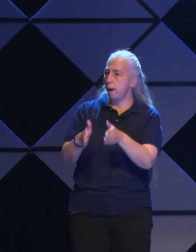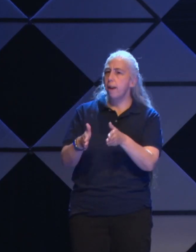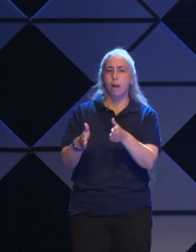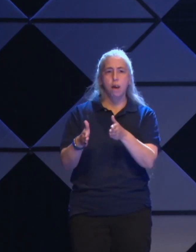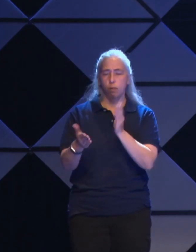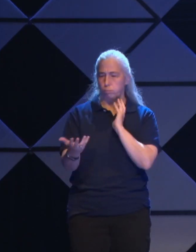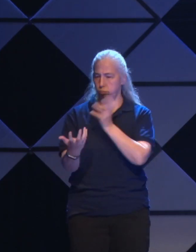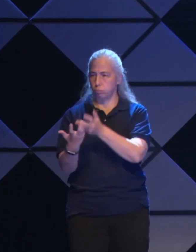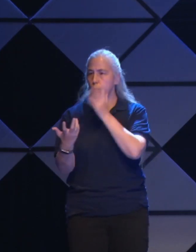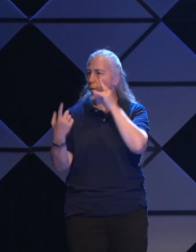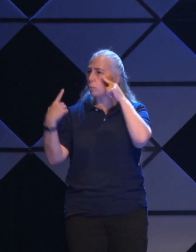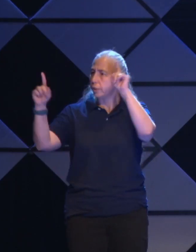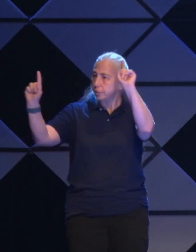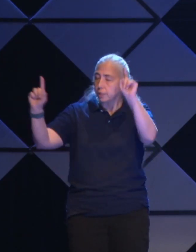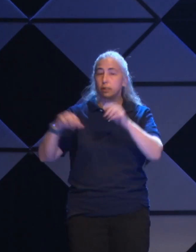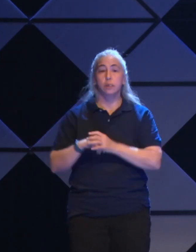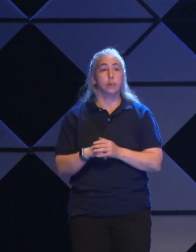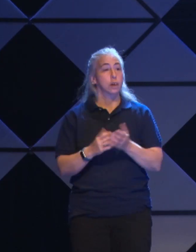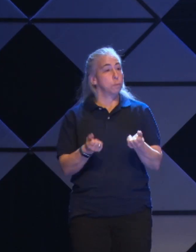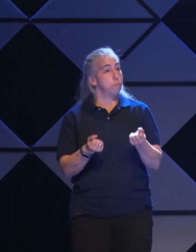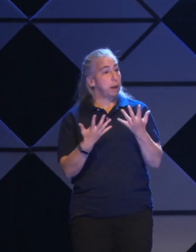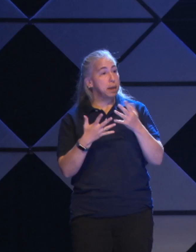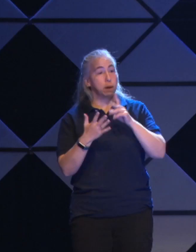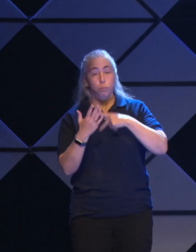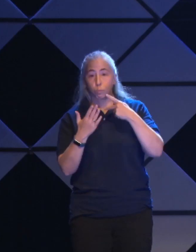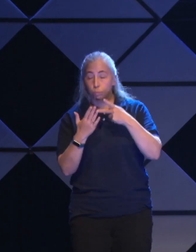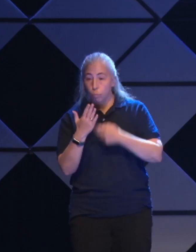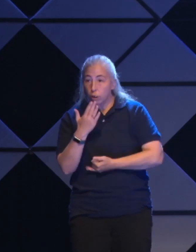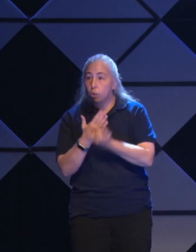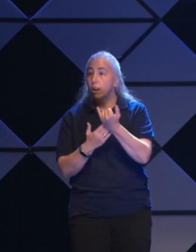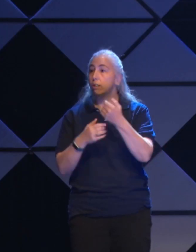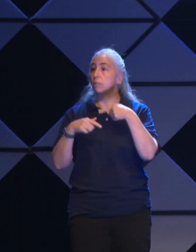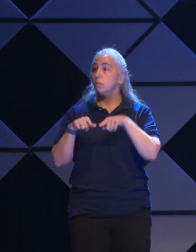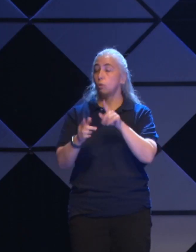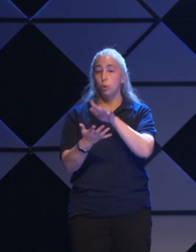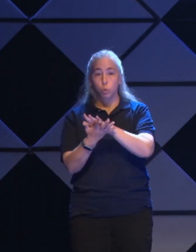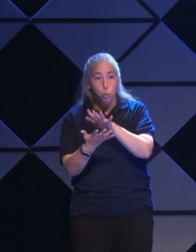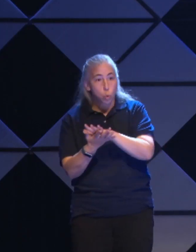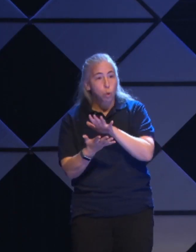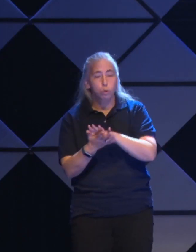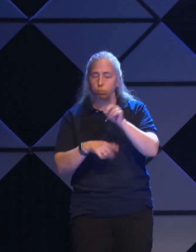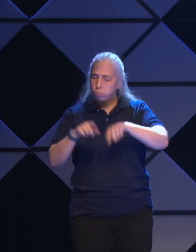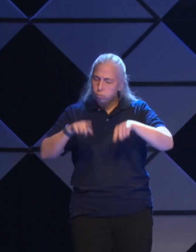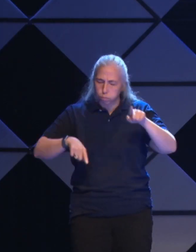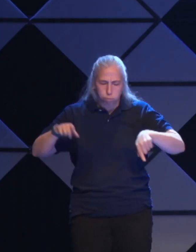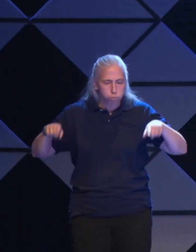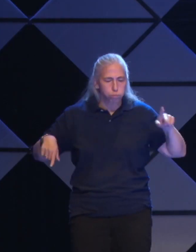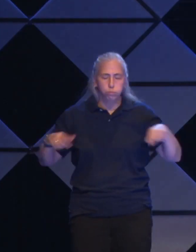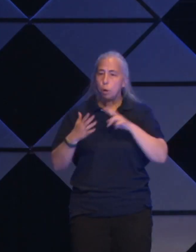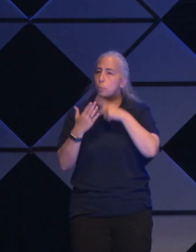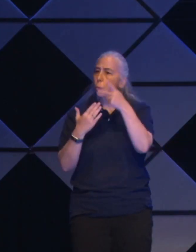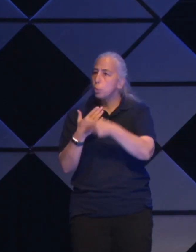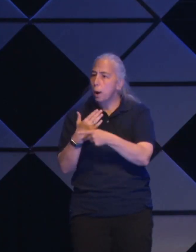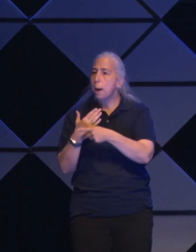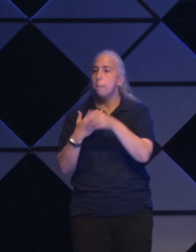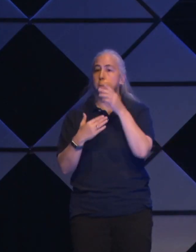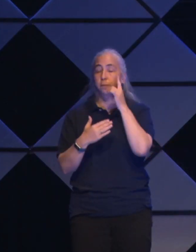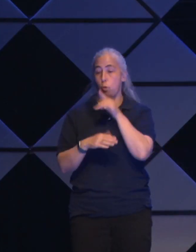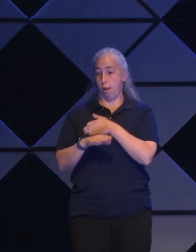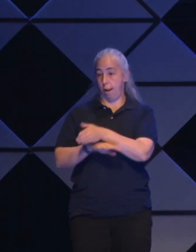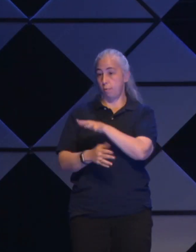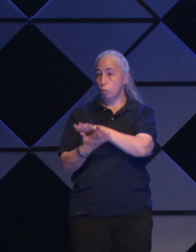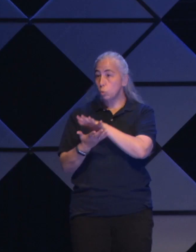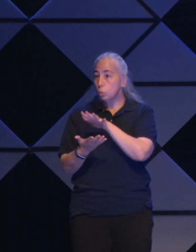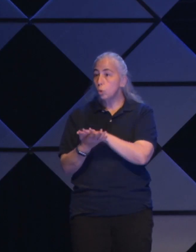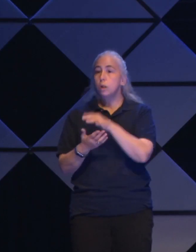through a variety of projects in schools, providing after school programs for